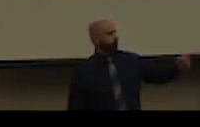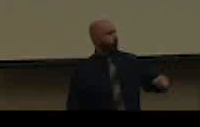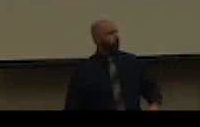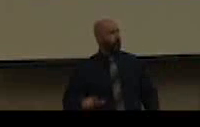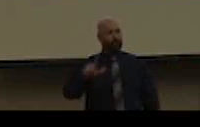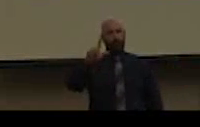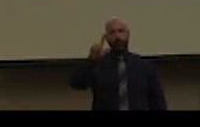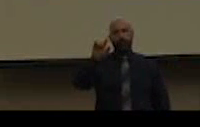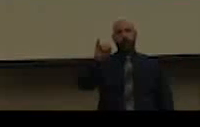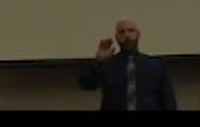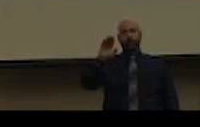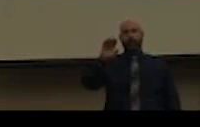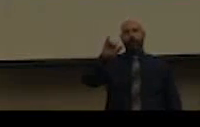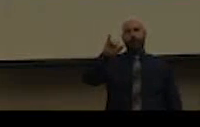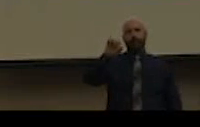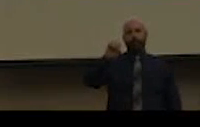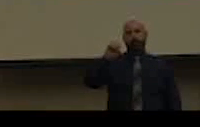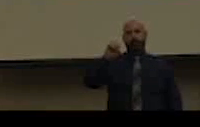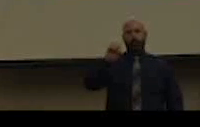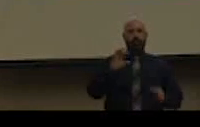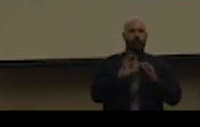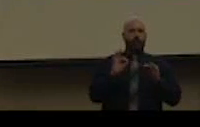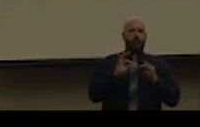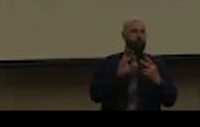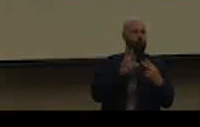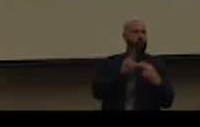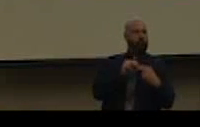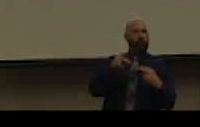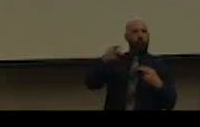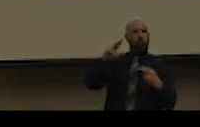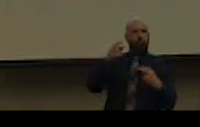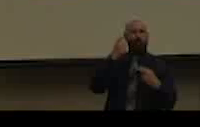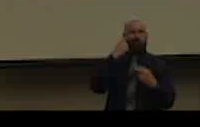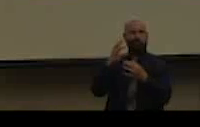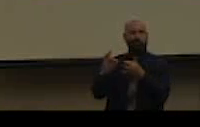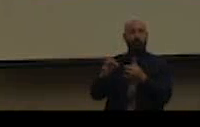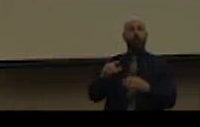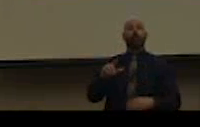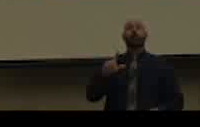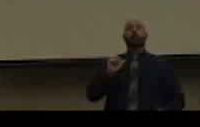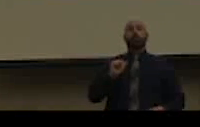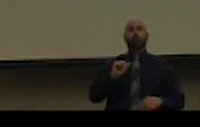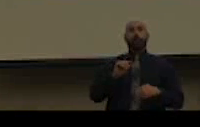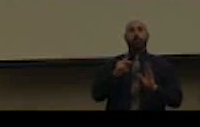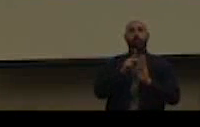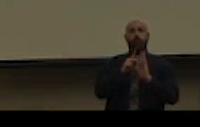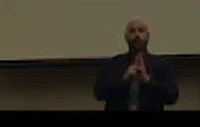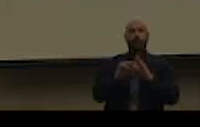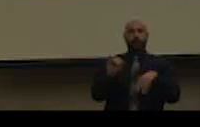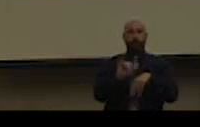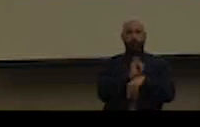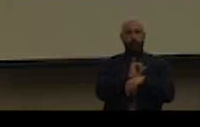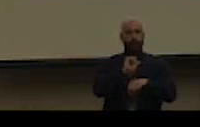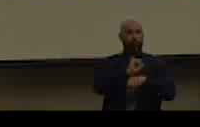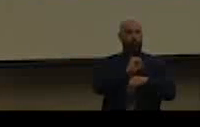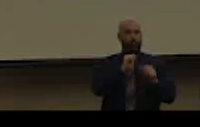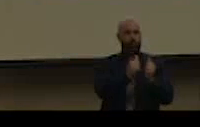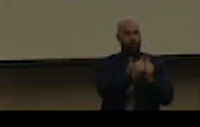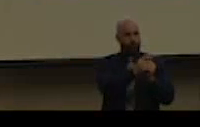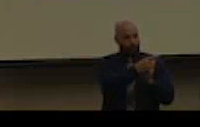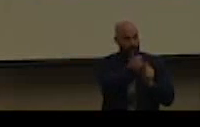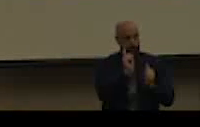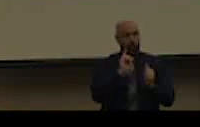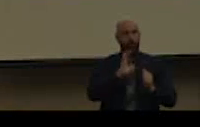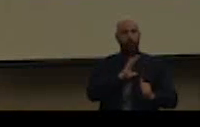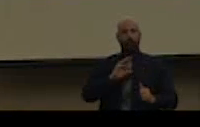So with the Louisiana Policy Institute and working with all of you with the commission, we recognize we still have miles yet to go. Like, we